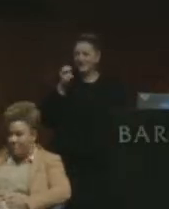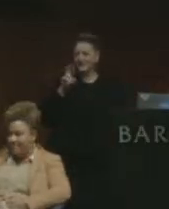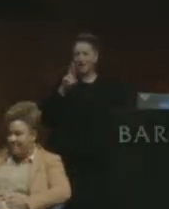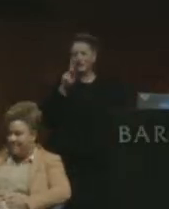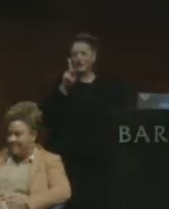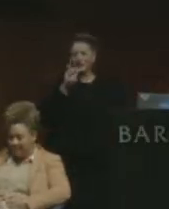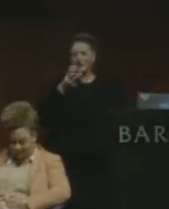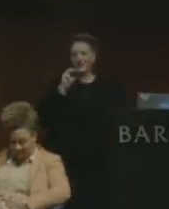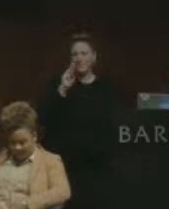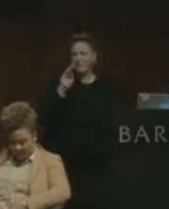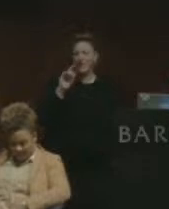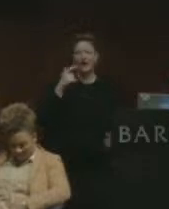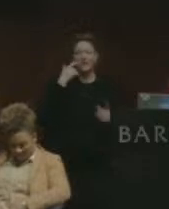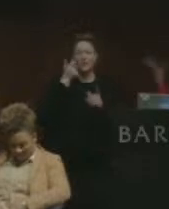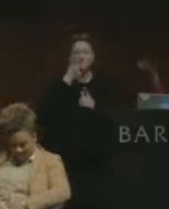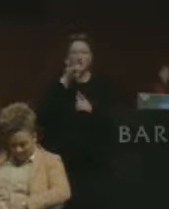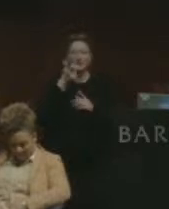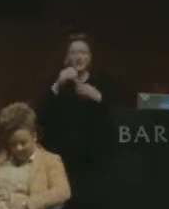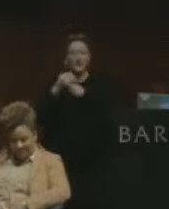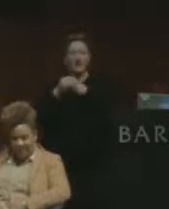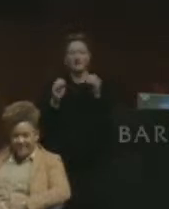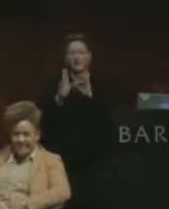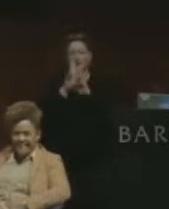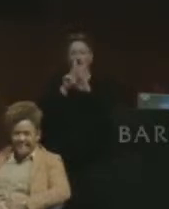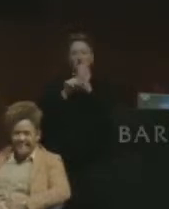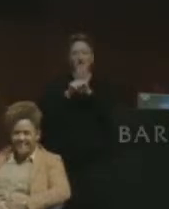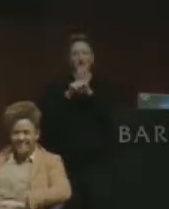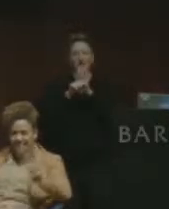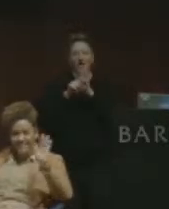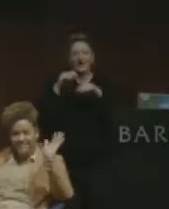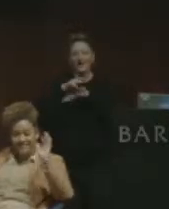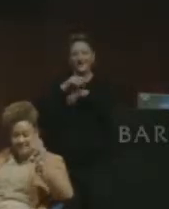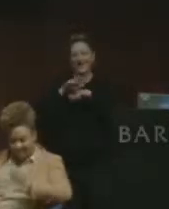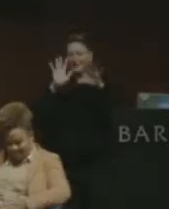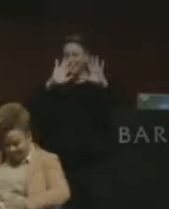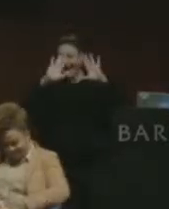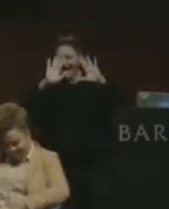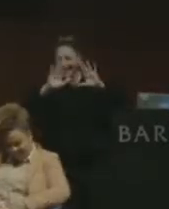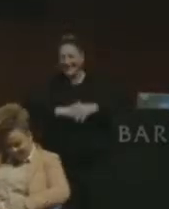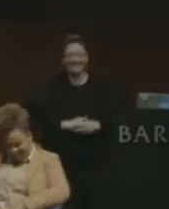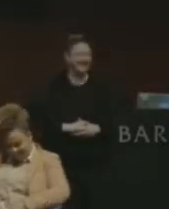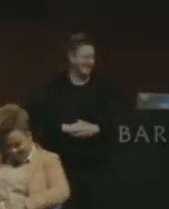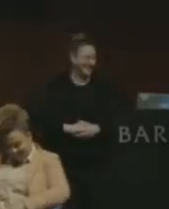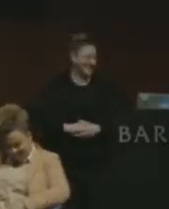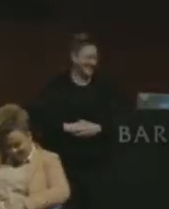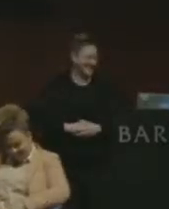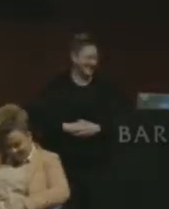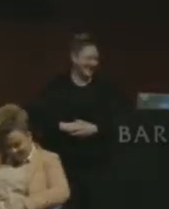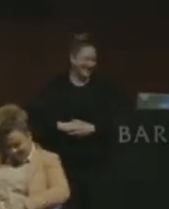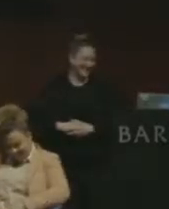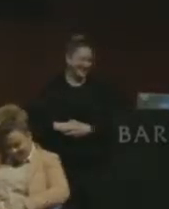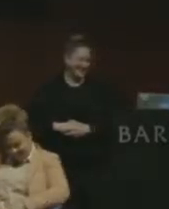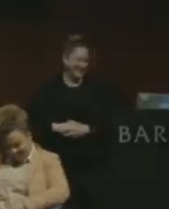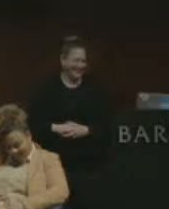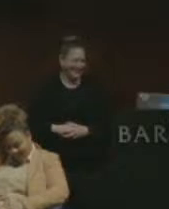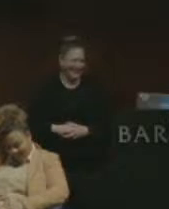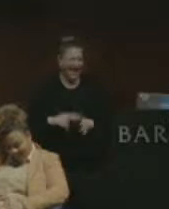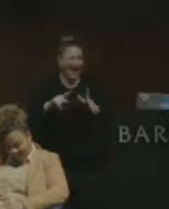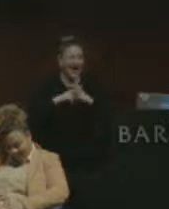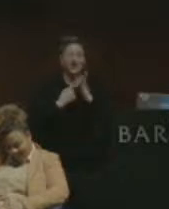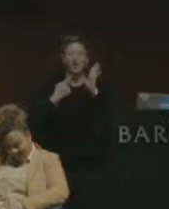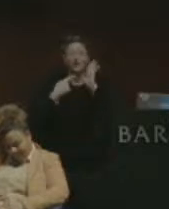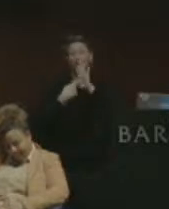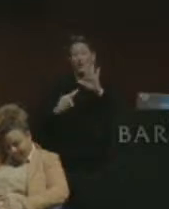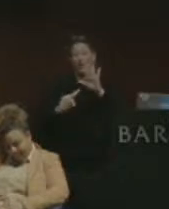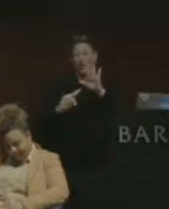Hall, who's watching from her office. She's my undergraduate advisor. I want to begin as well with